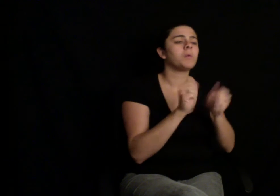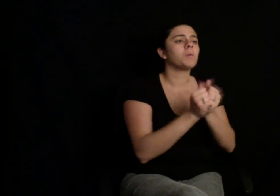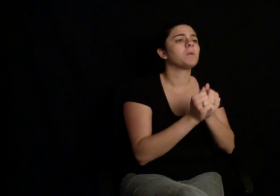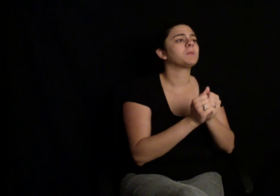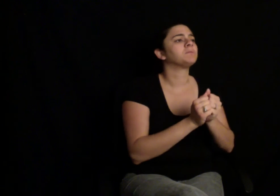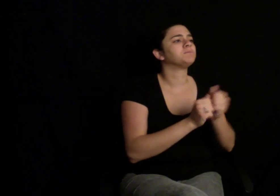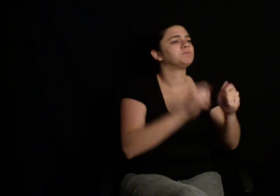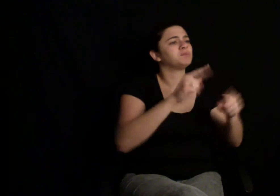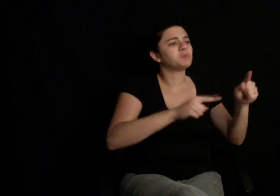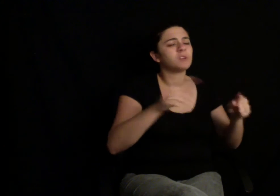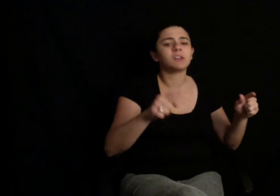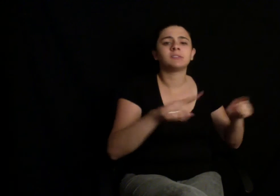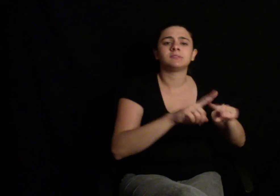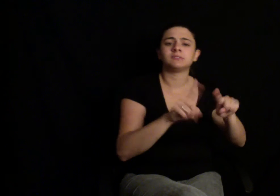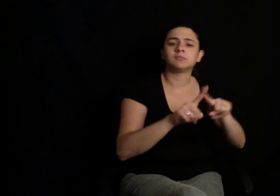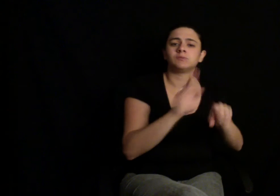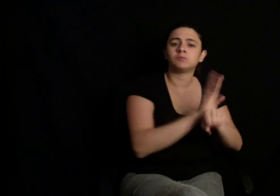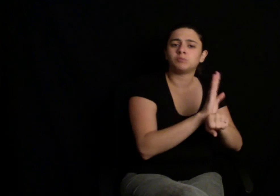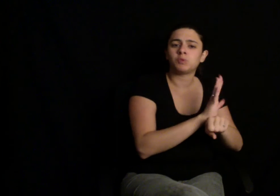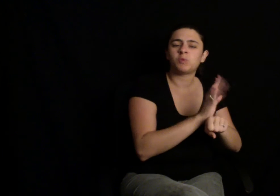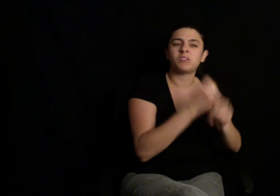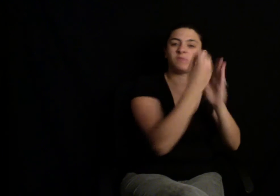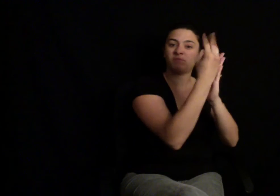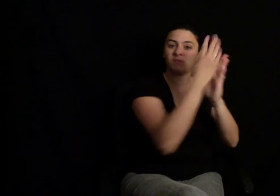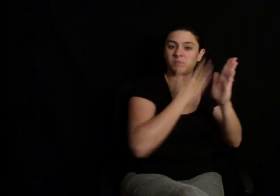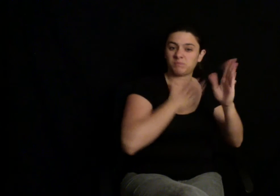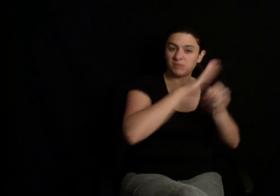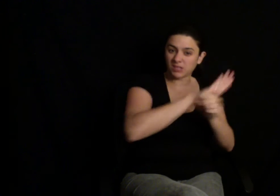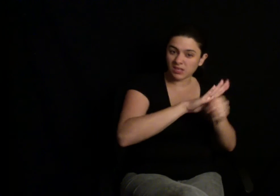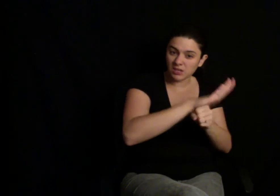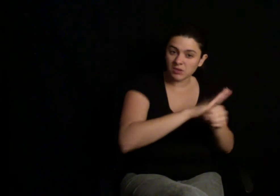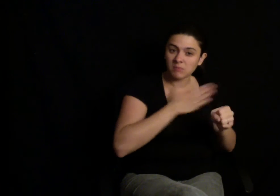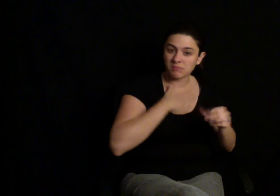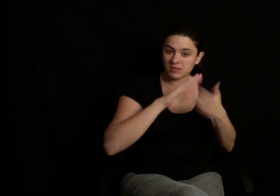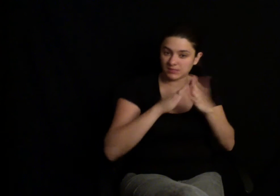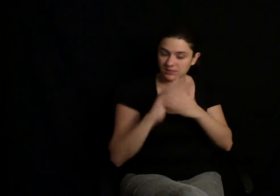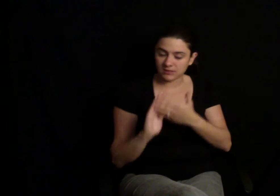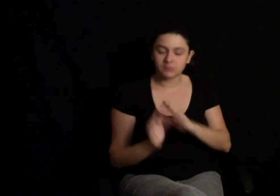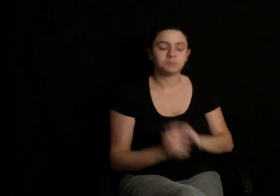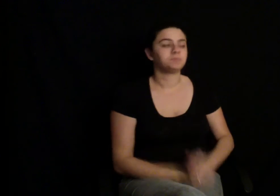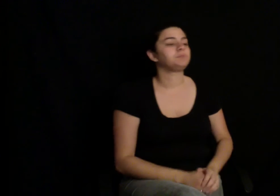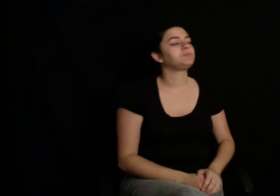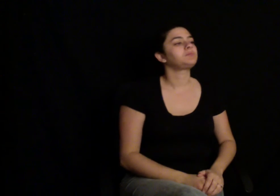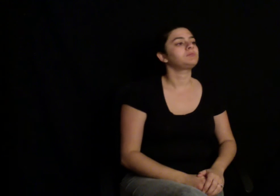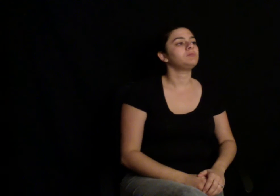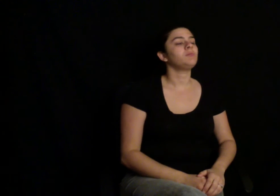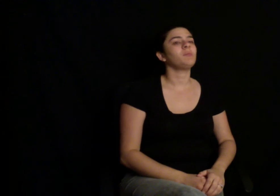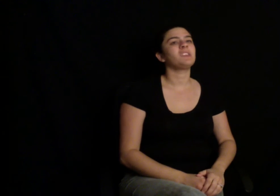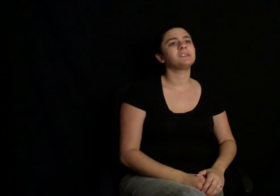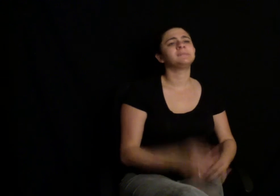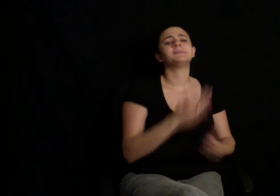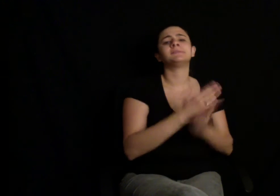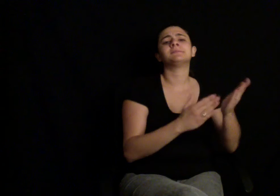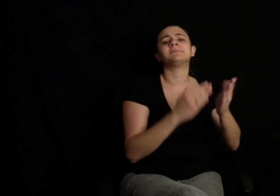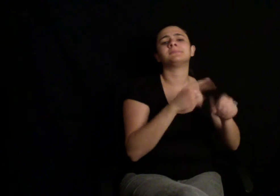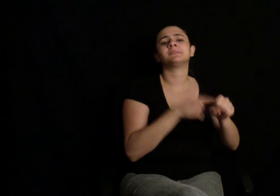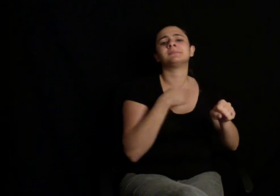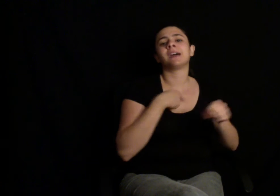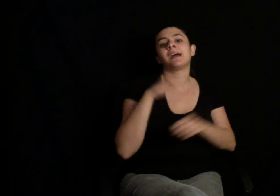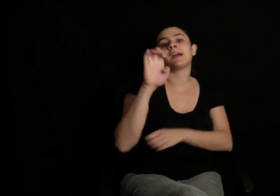needed people. I would go and I would appear in the way in the background, 300 feet in the background in different films